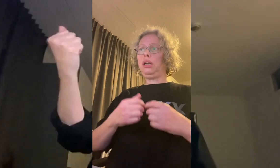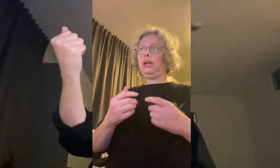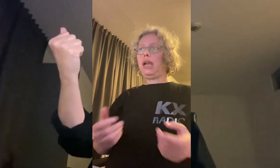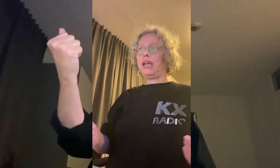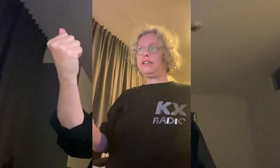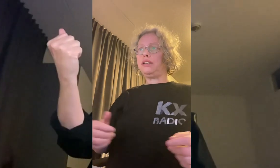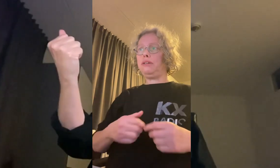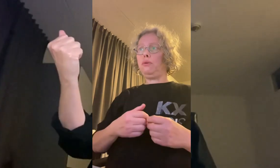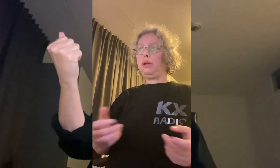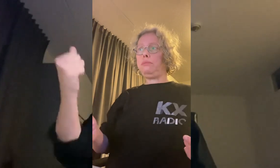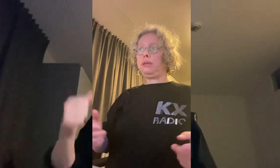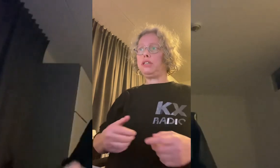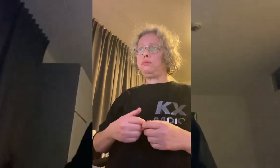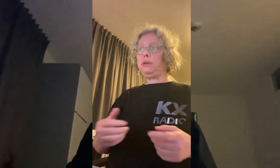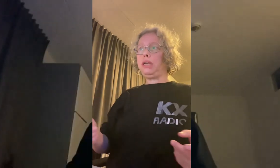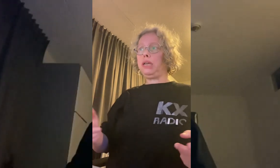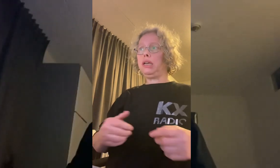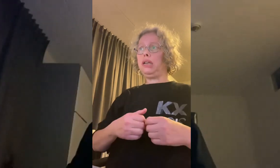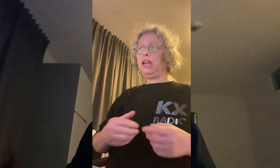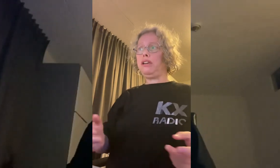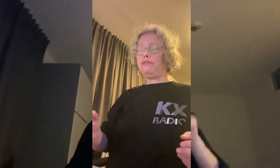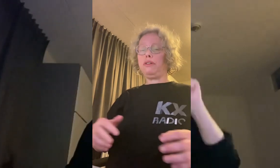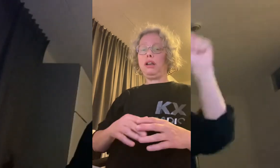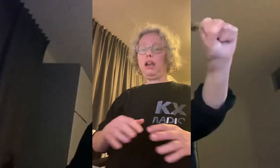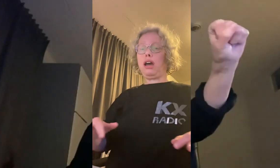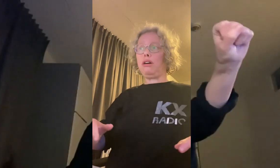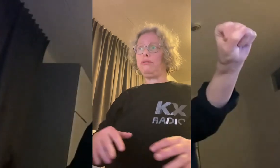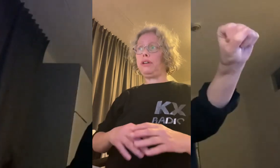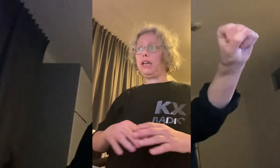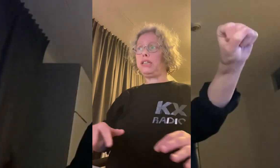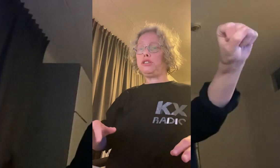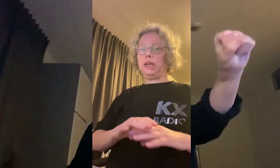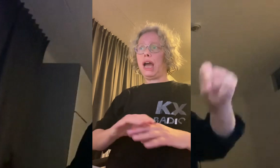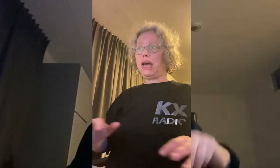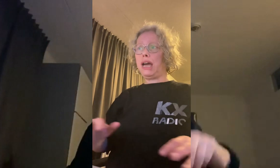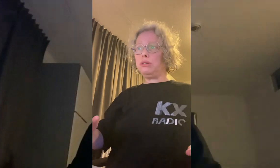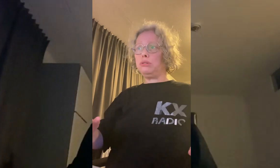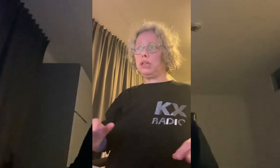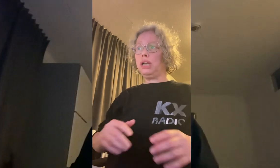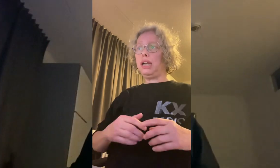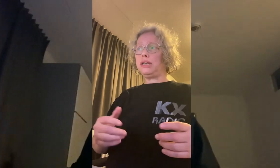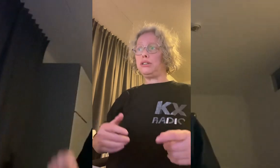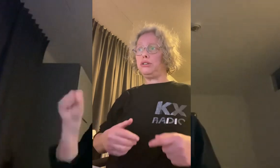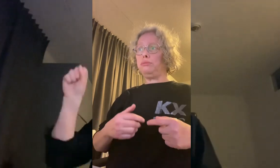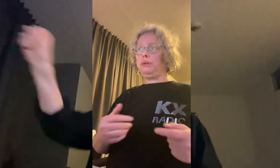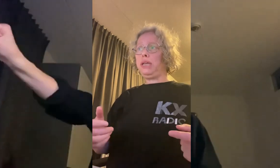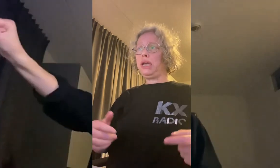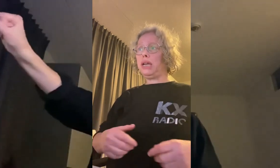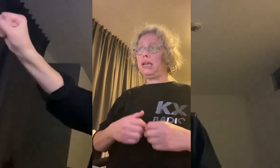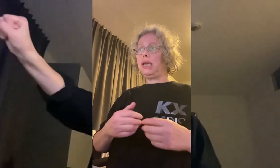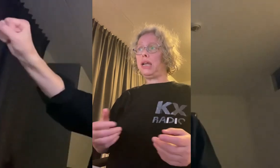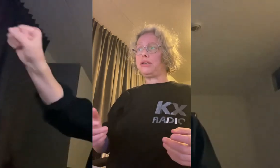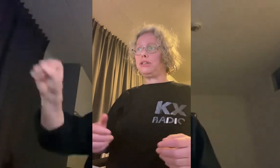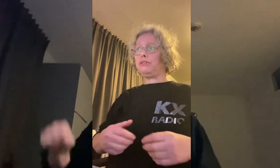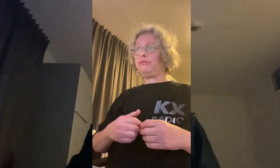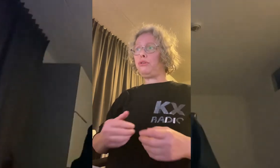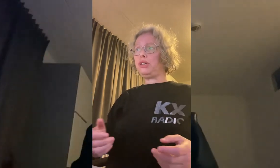Let women speak, live, love, and speak out. Let her be, and let her voice